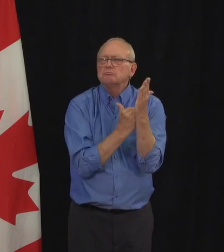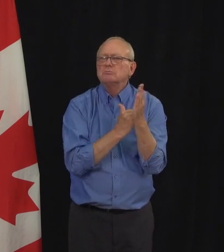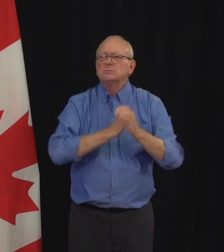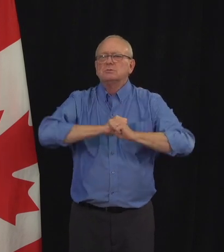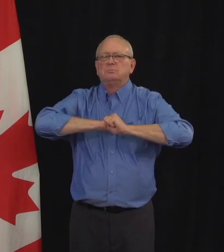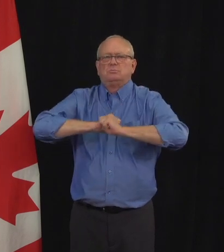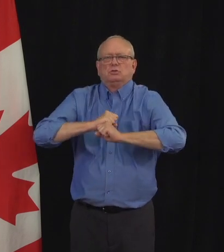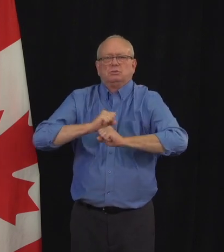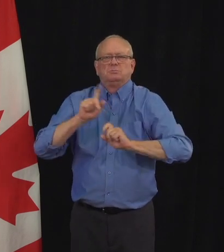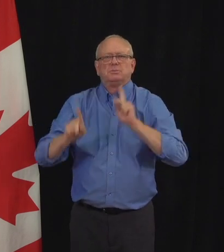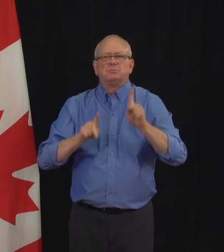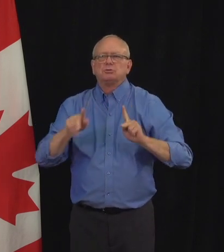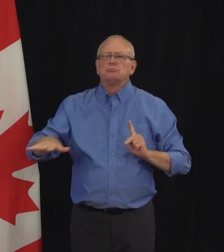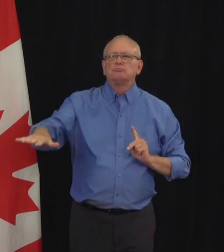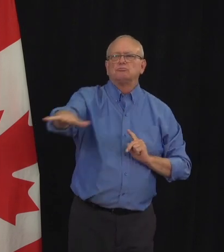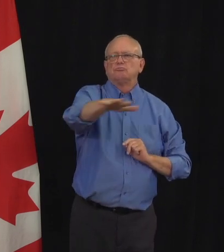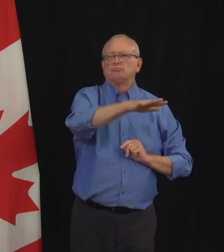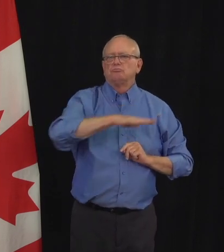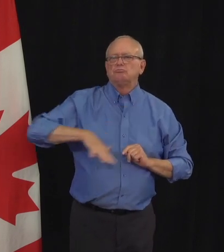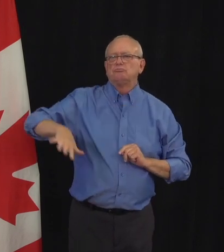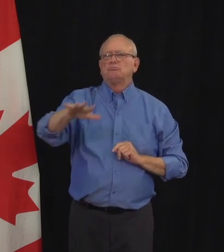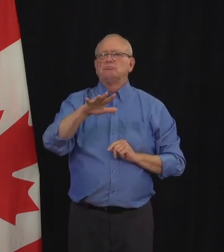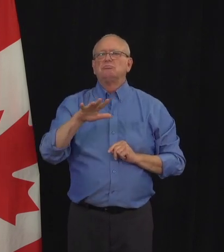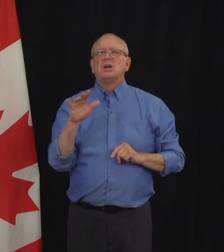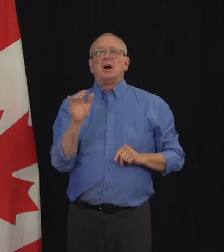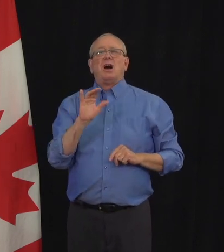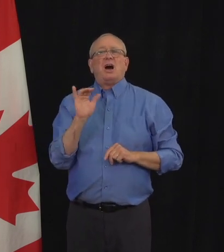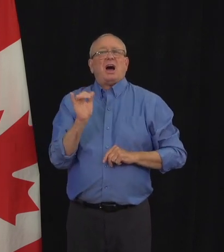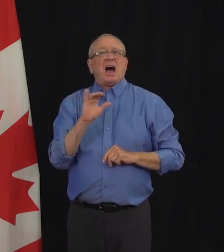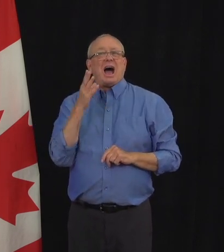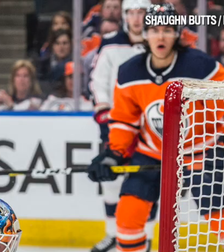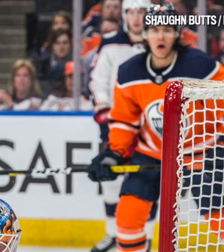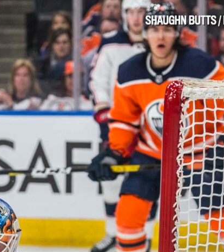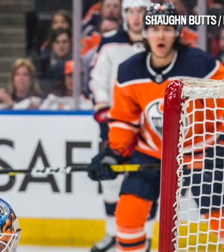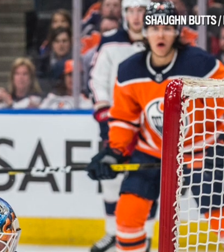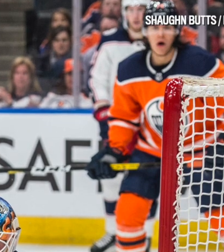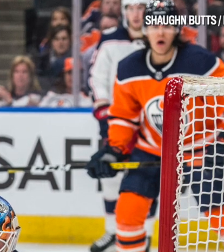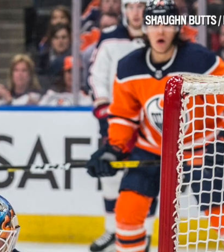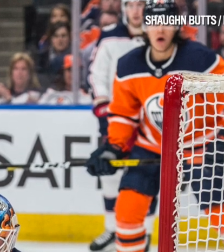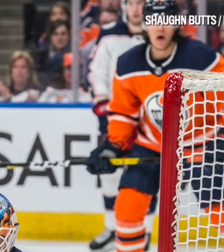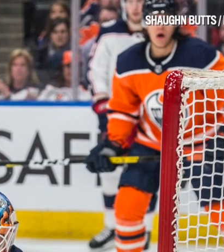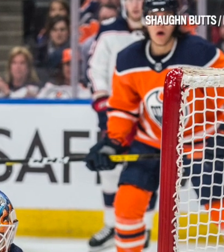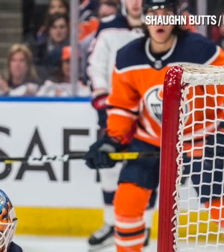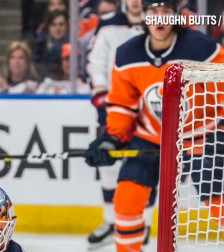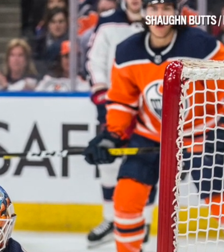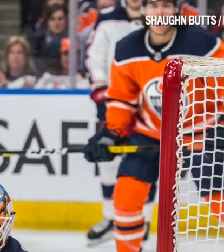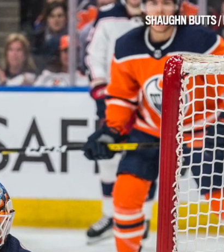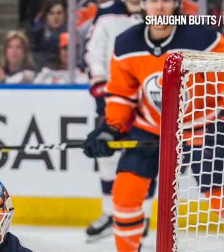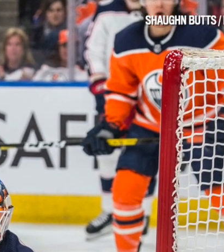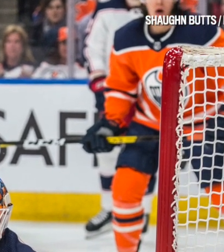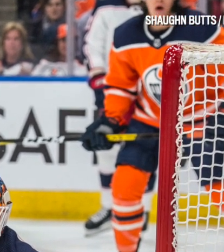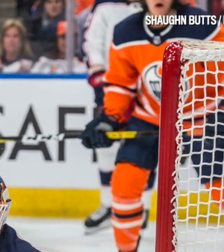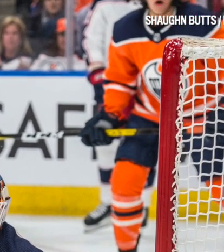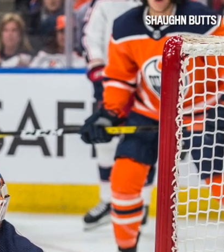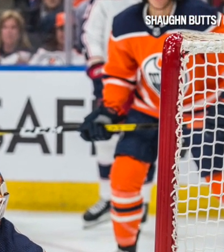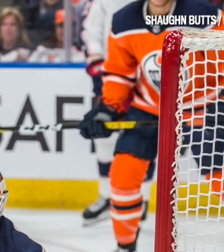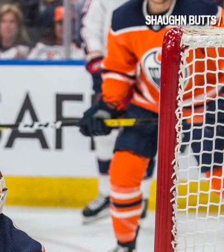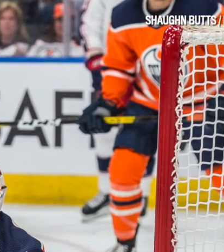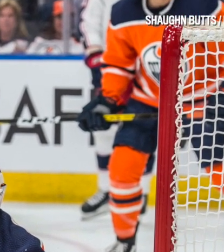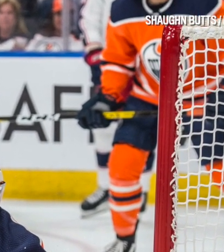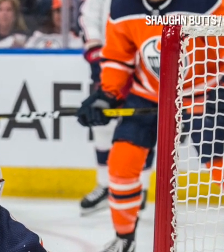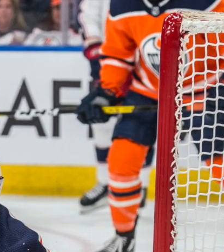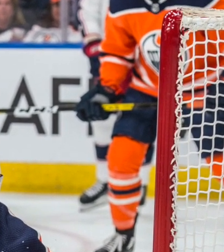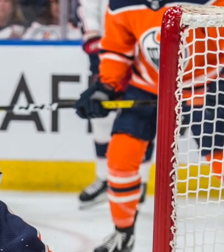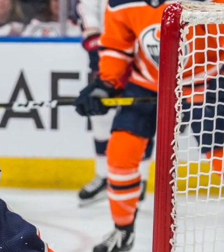is in no way impacted if the NHL does pick Edmonton. With respect to the NHL, I was part